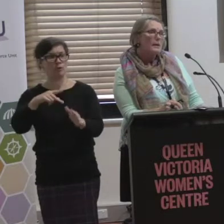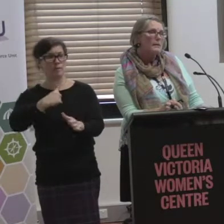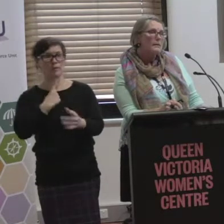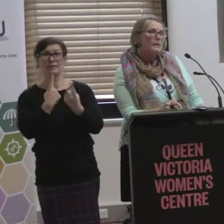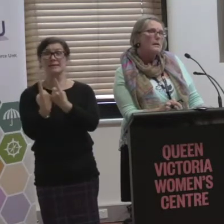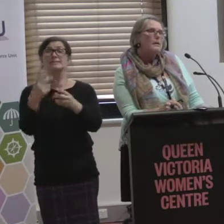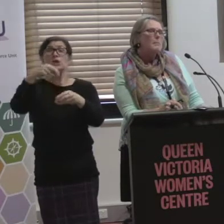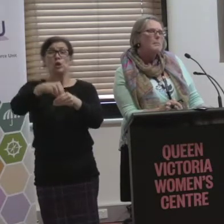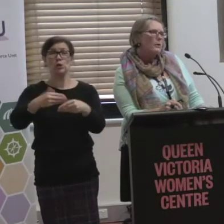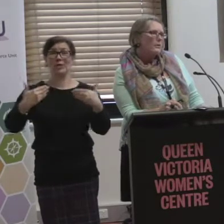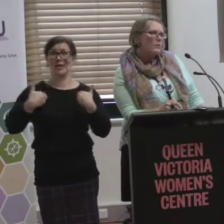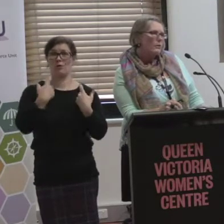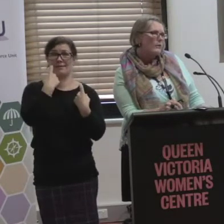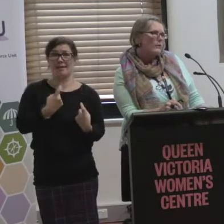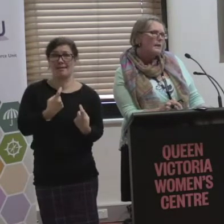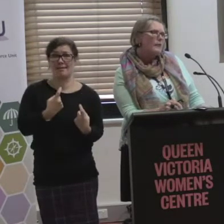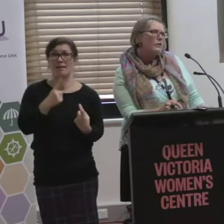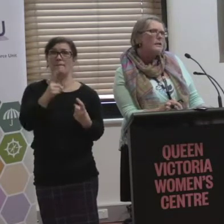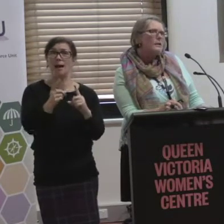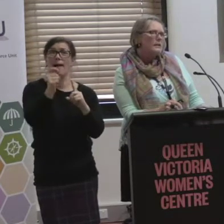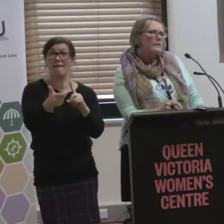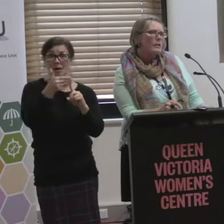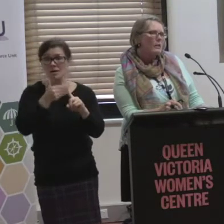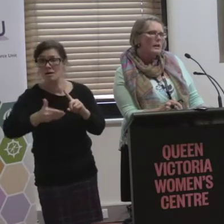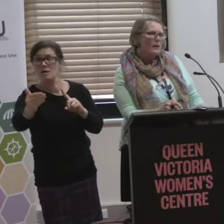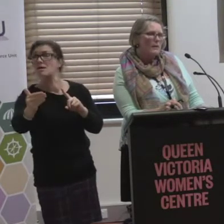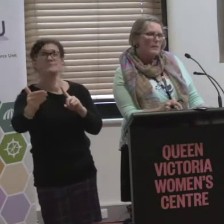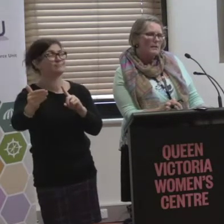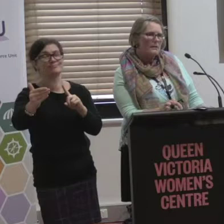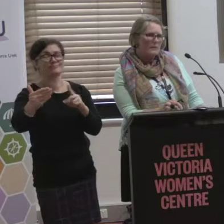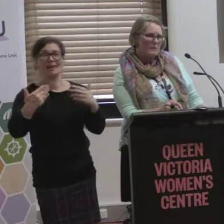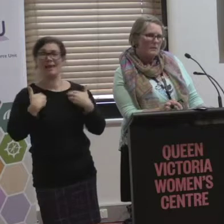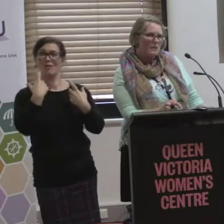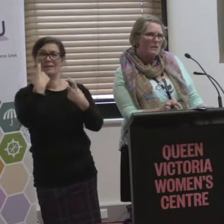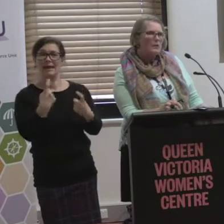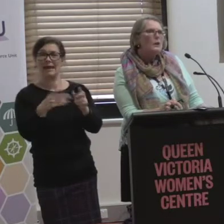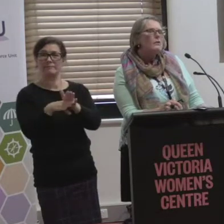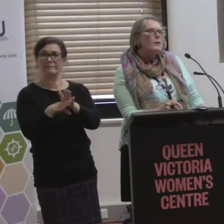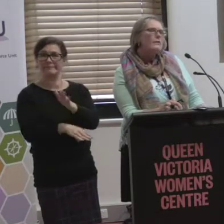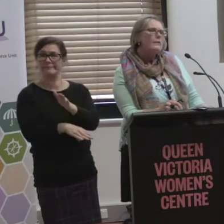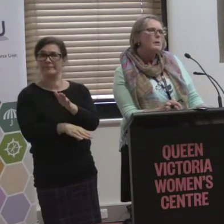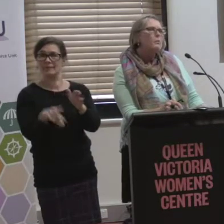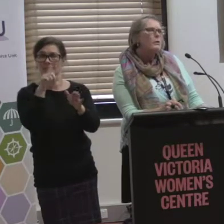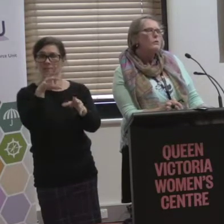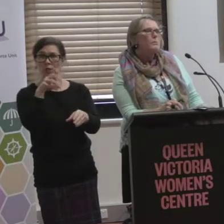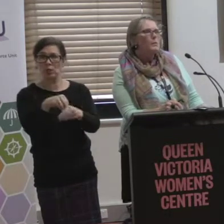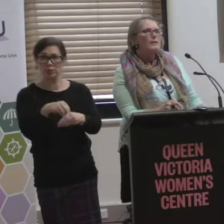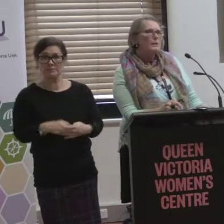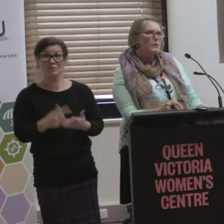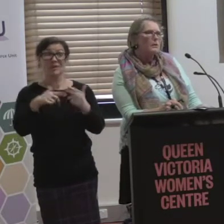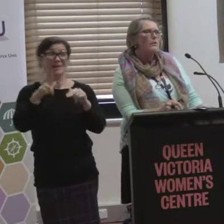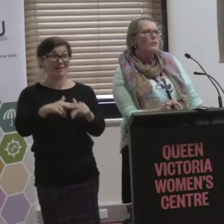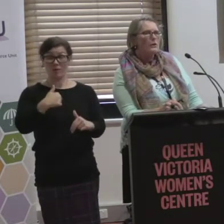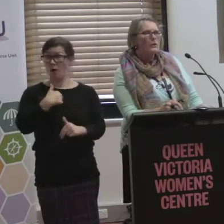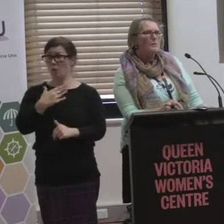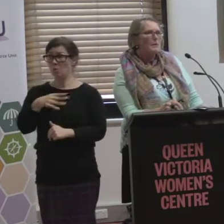healthcare matters, but post 12th of March, there's no longer healthcare matters that can be included. So if someone wants to appoint